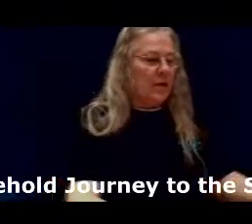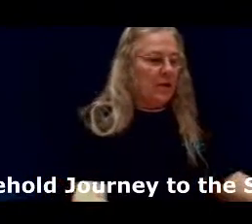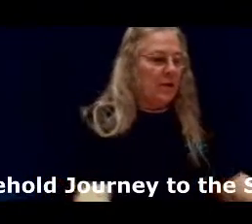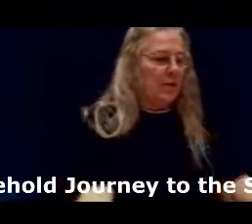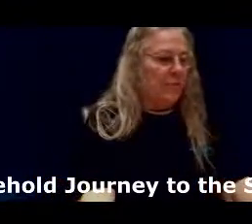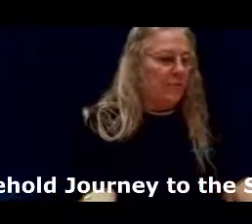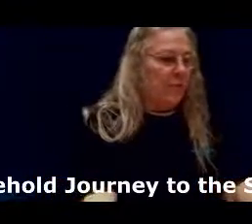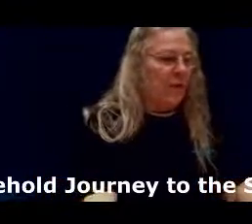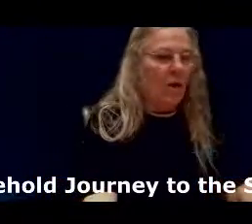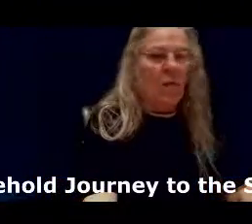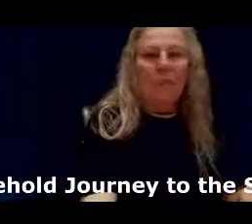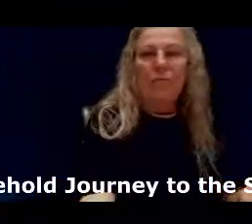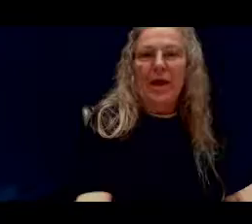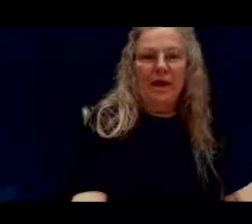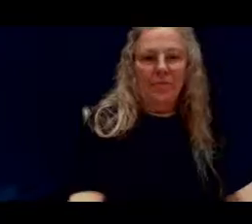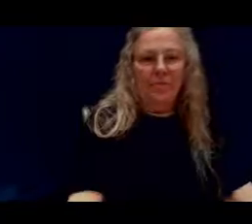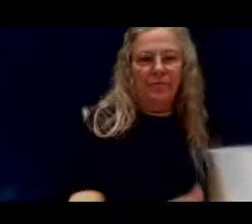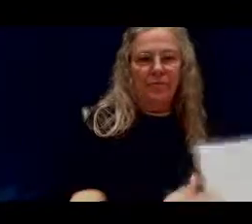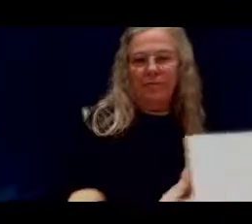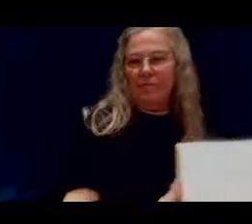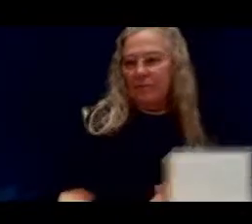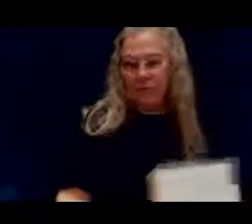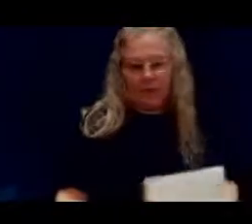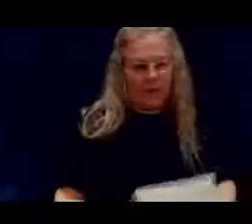Okay, are we ready?